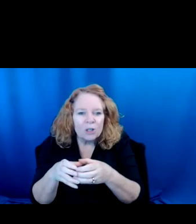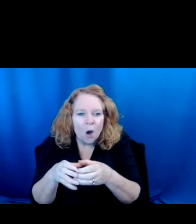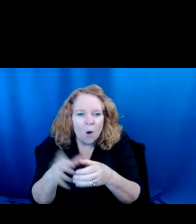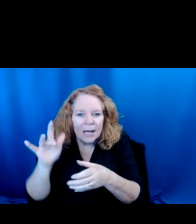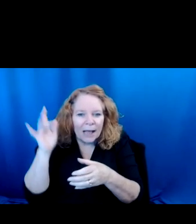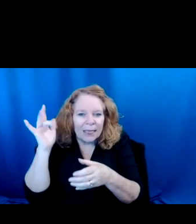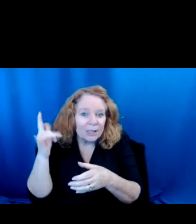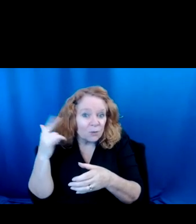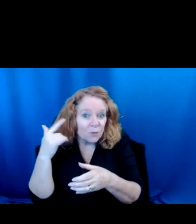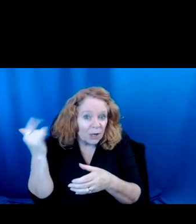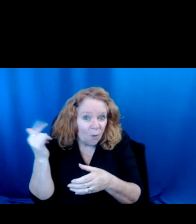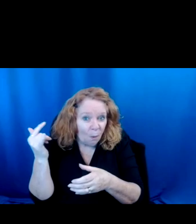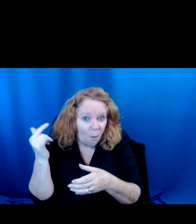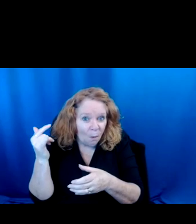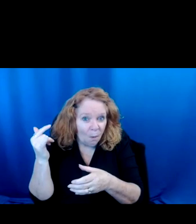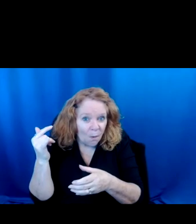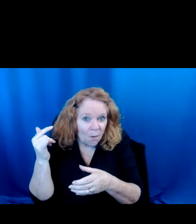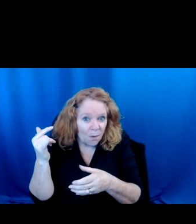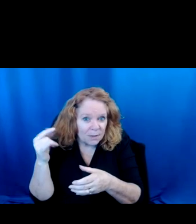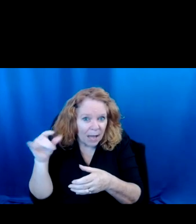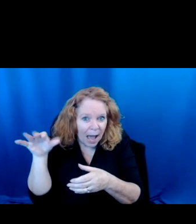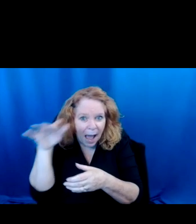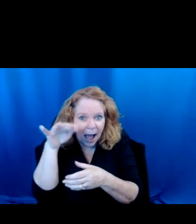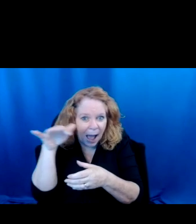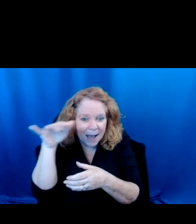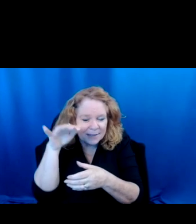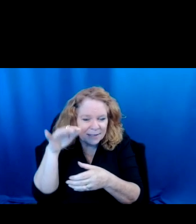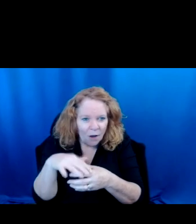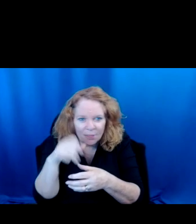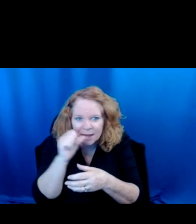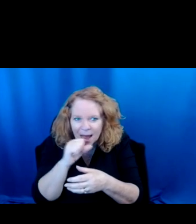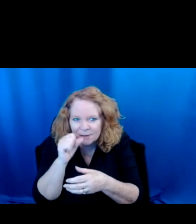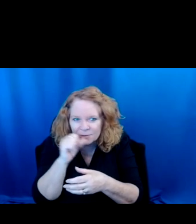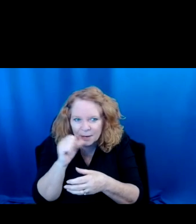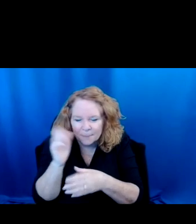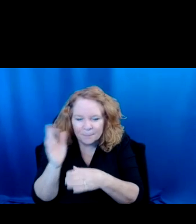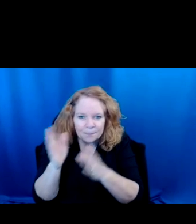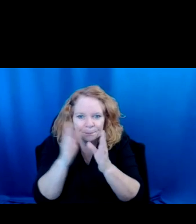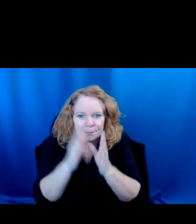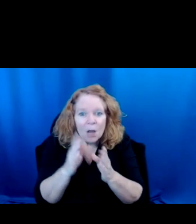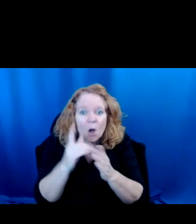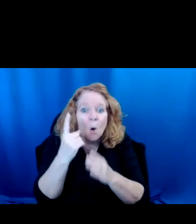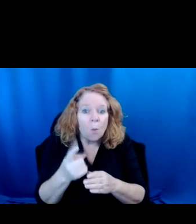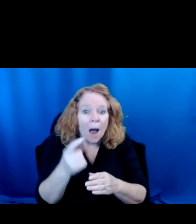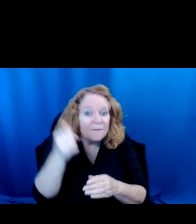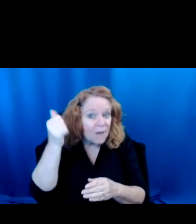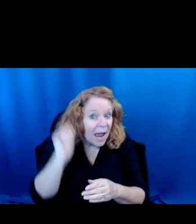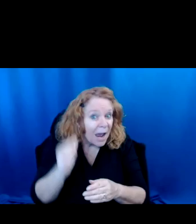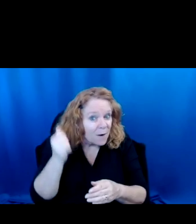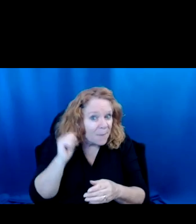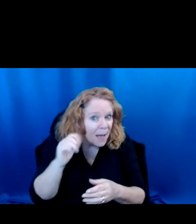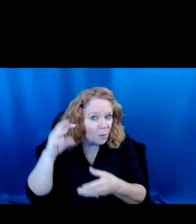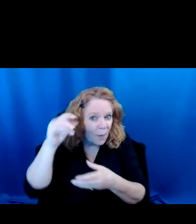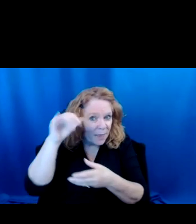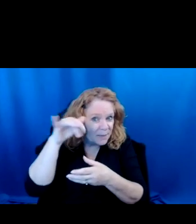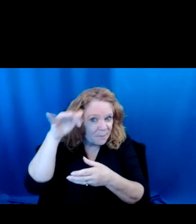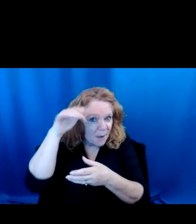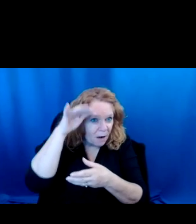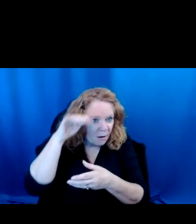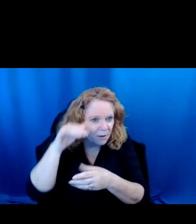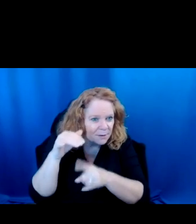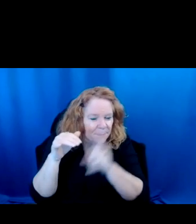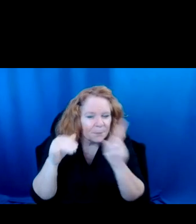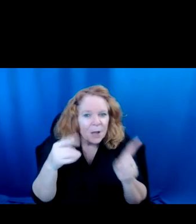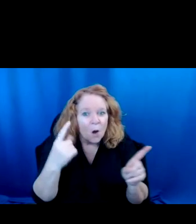gold icing on the ice cream, and one for Arabella with sparkles on, and one